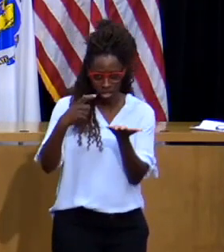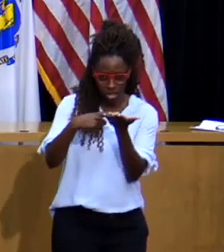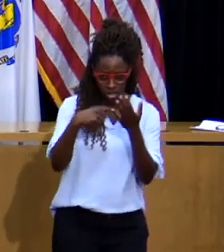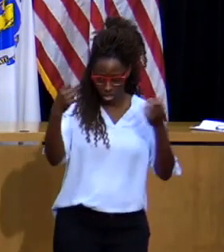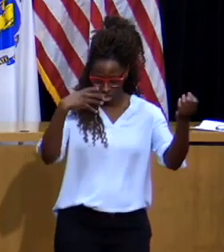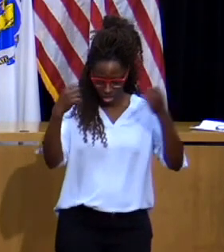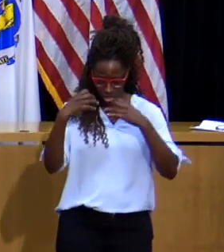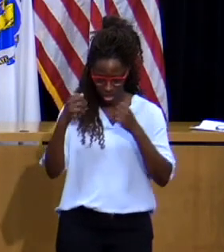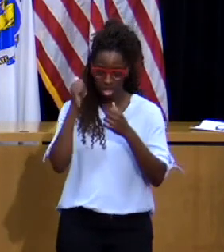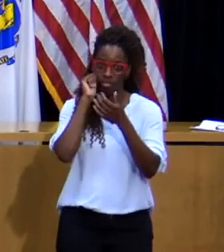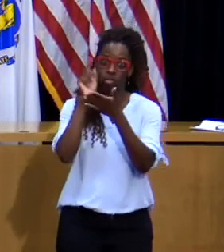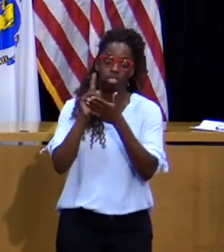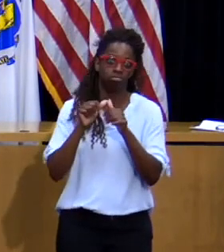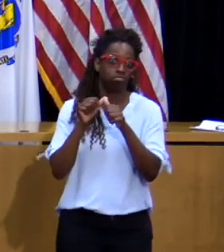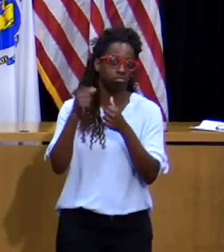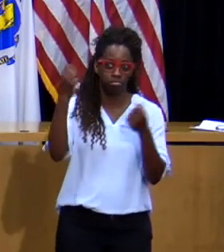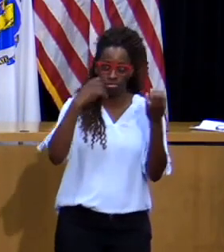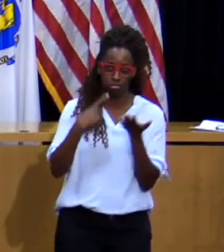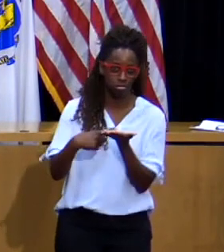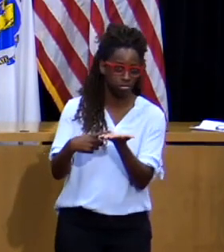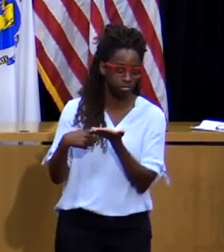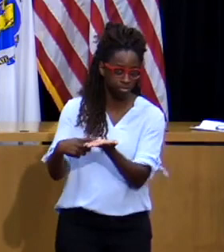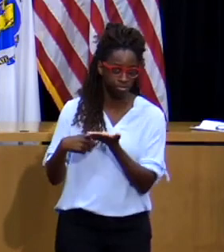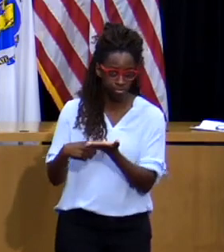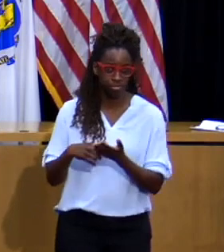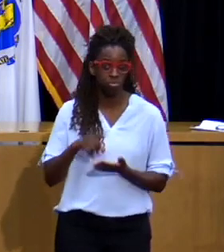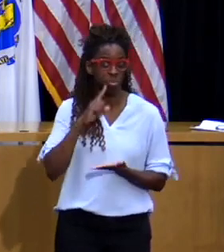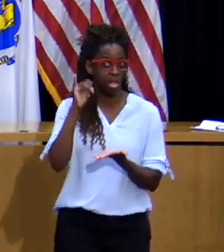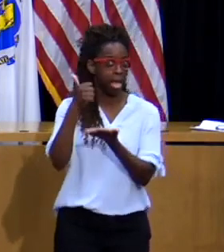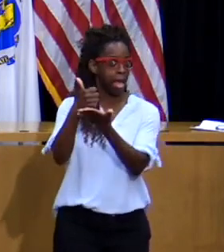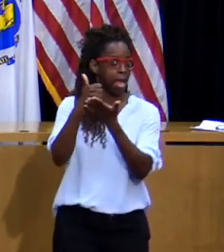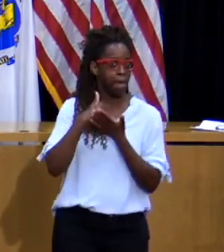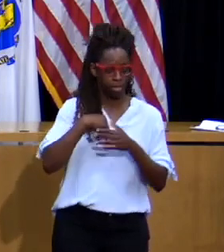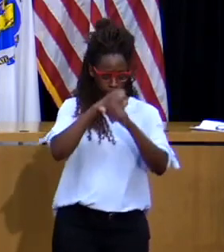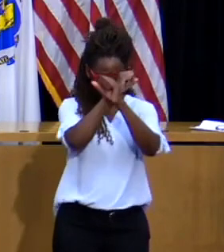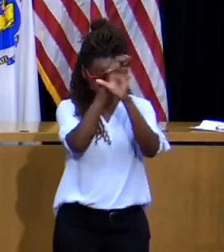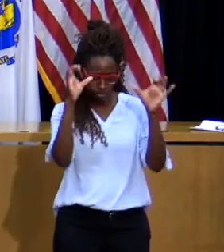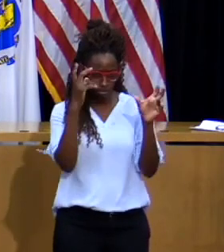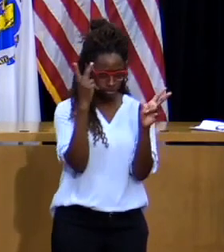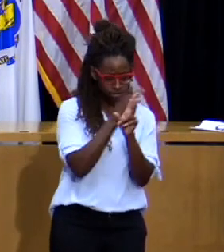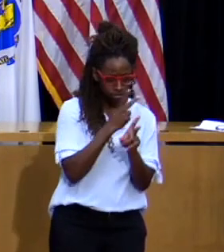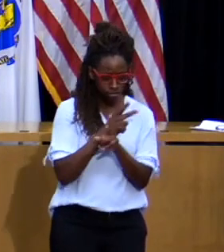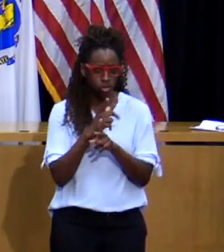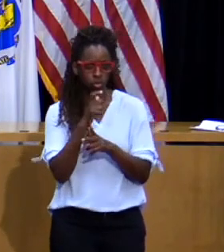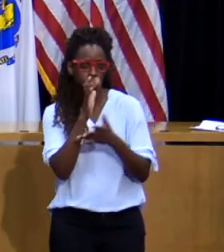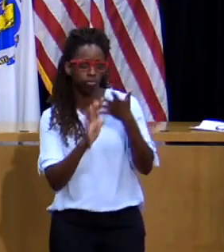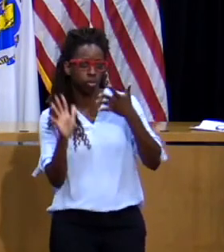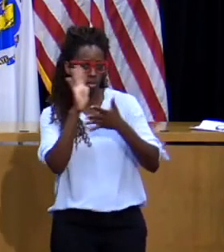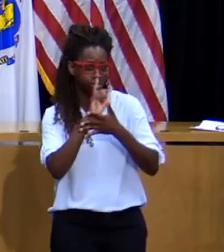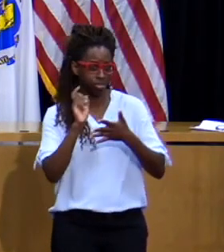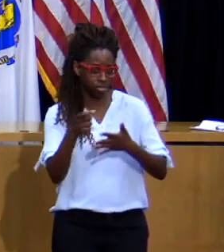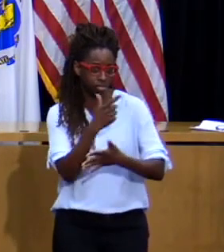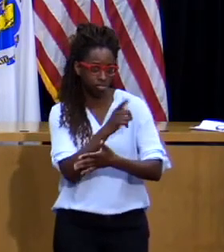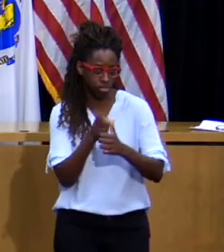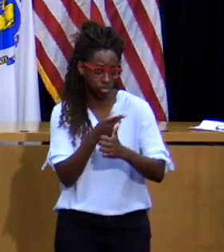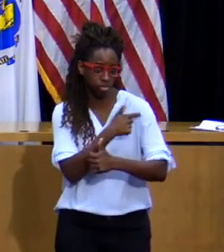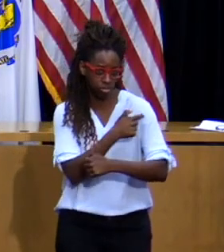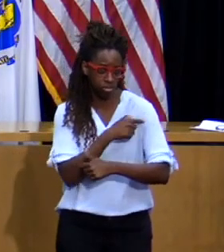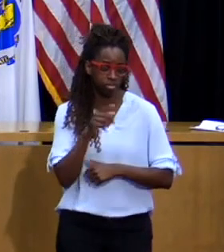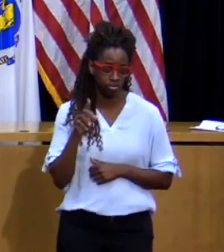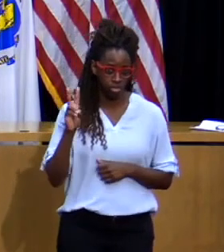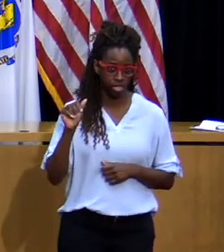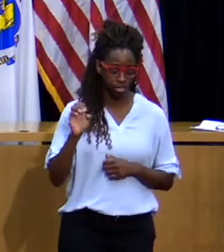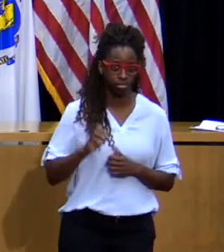been extraordinarily thoughtful in their deliberations about how to best administer vaccines against COVID-19 and